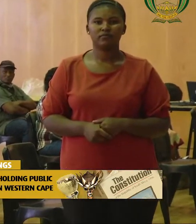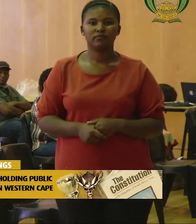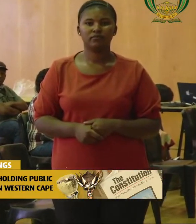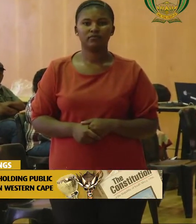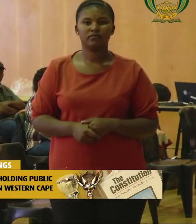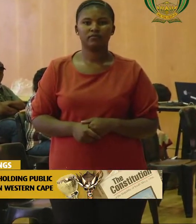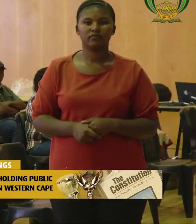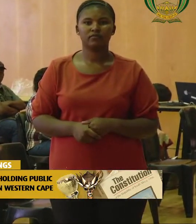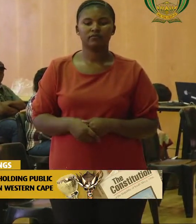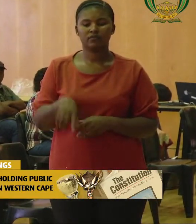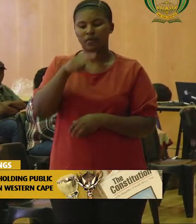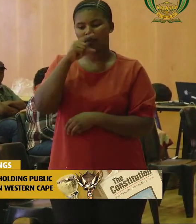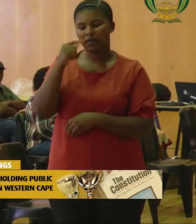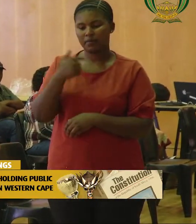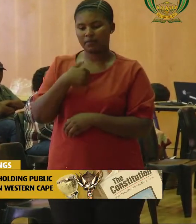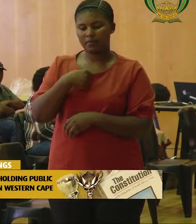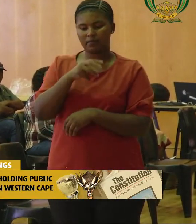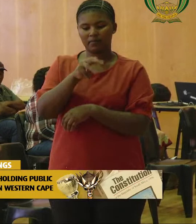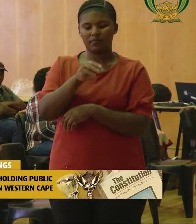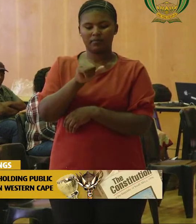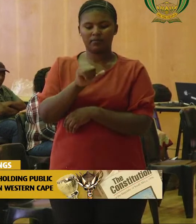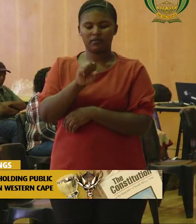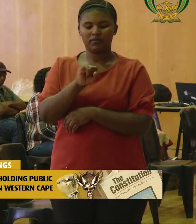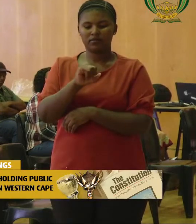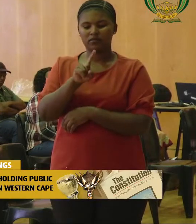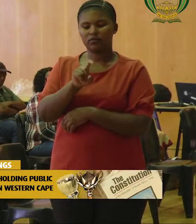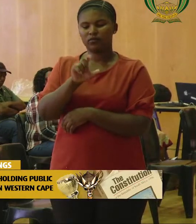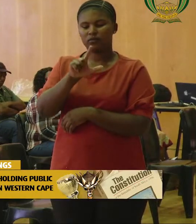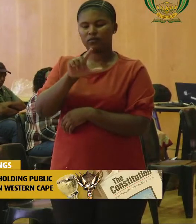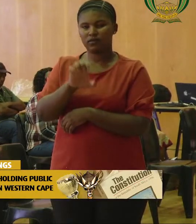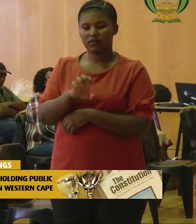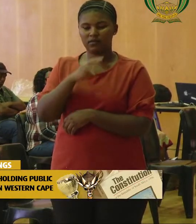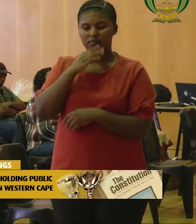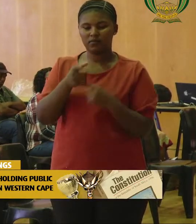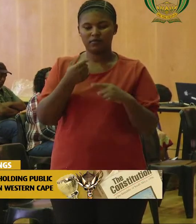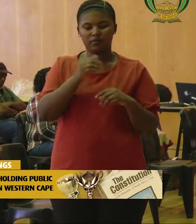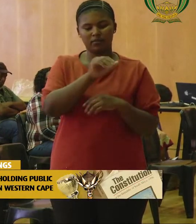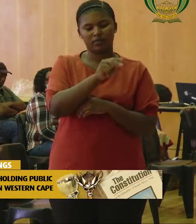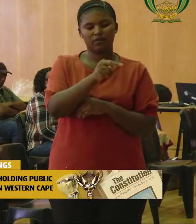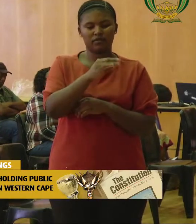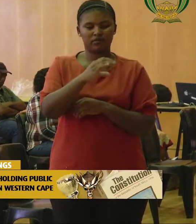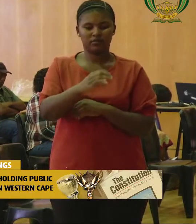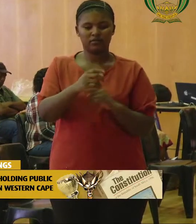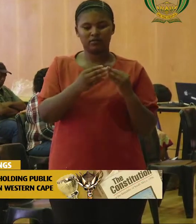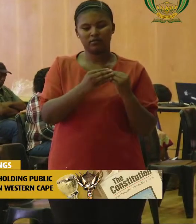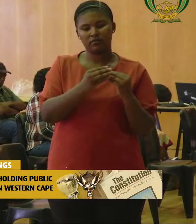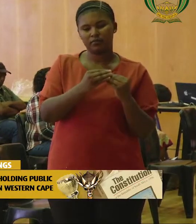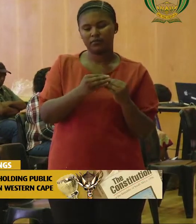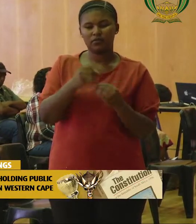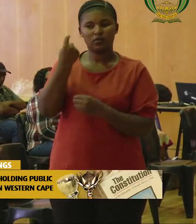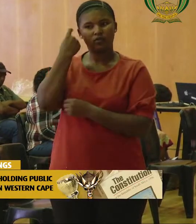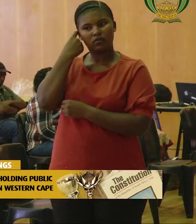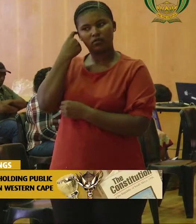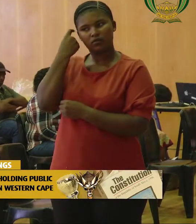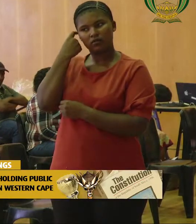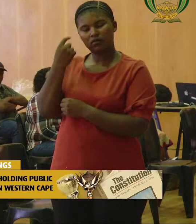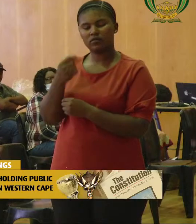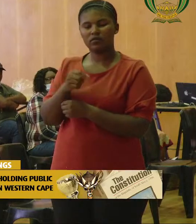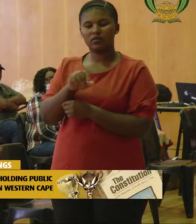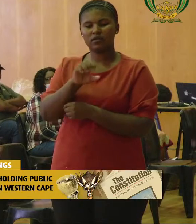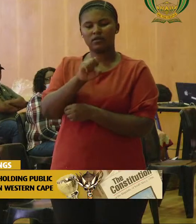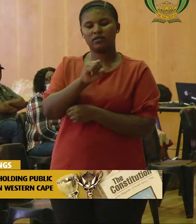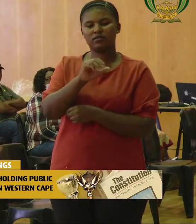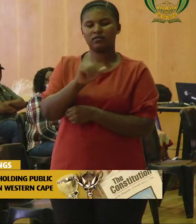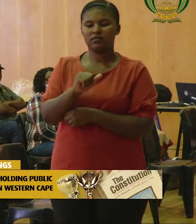My name is Mosselbay Cornelius Nyengane, a member of the ANC, also a secretary in the Renitepi